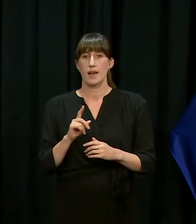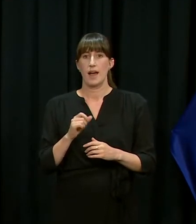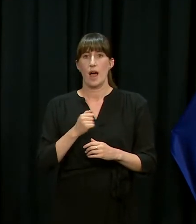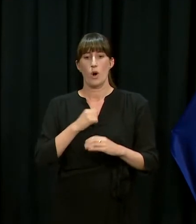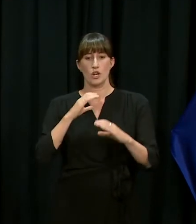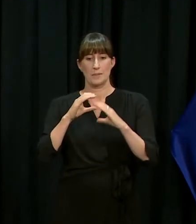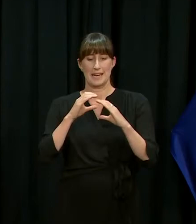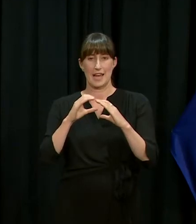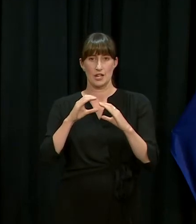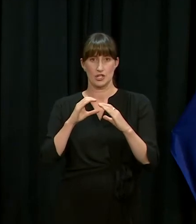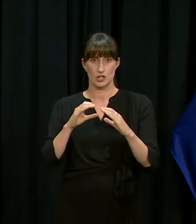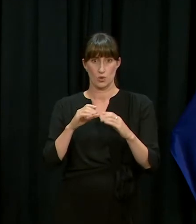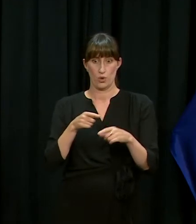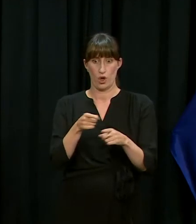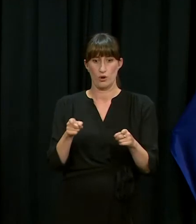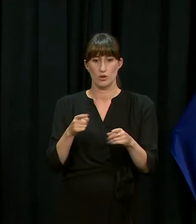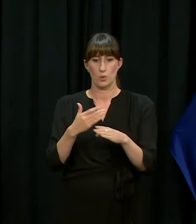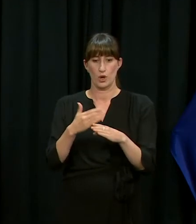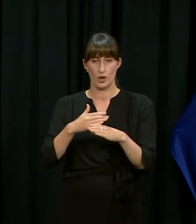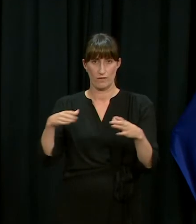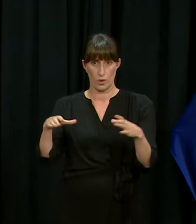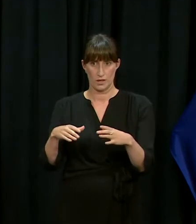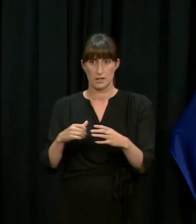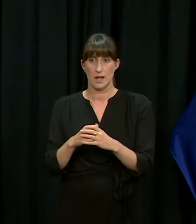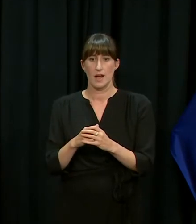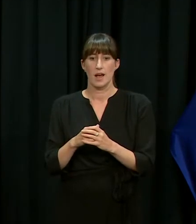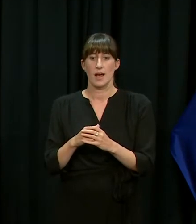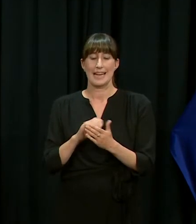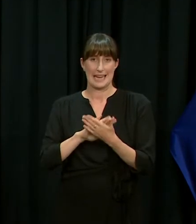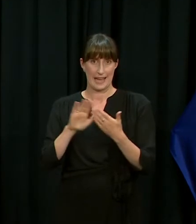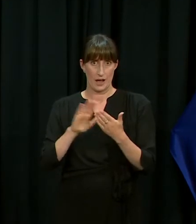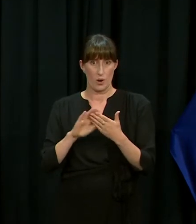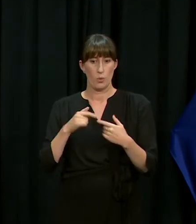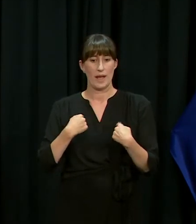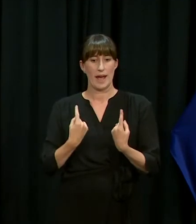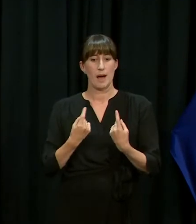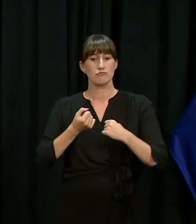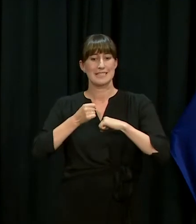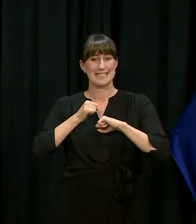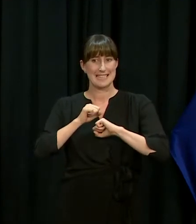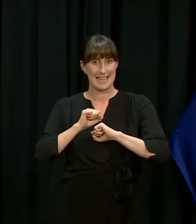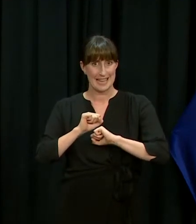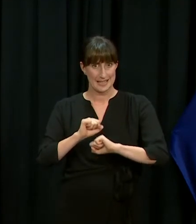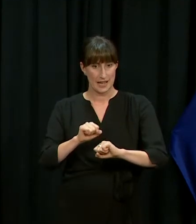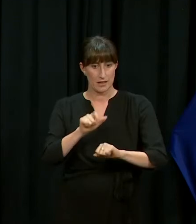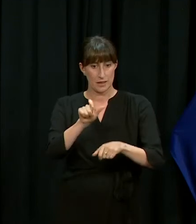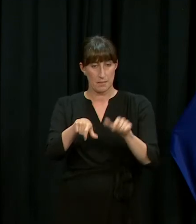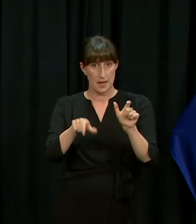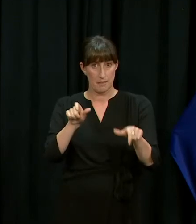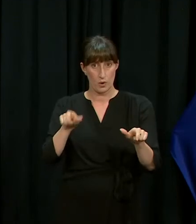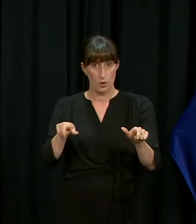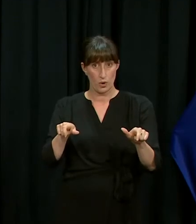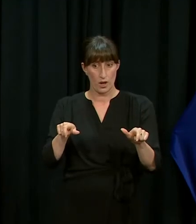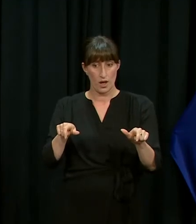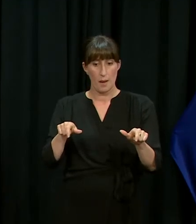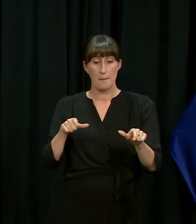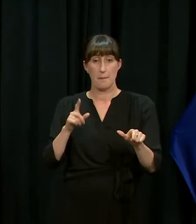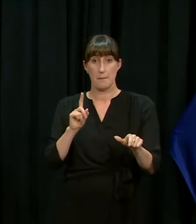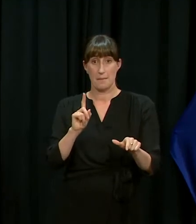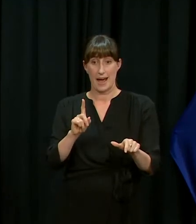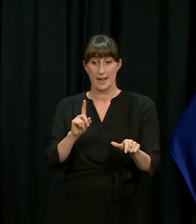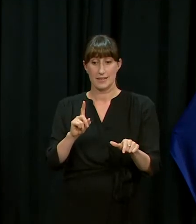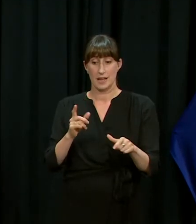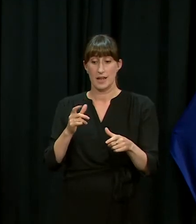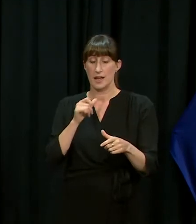now means that we are protecting you as a person. It does not mean that you will not be able to pass COVID on. So all of